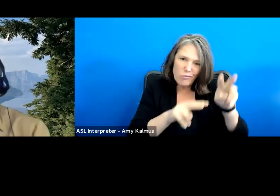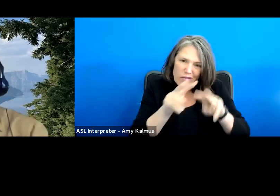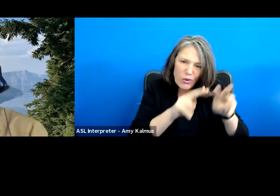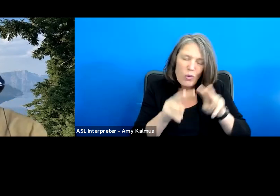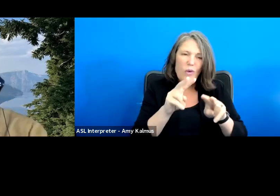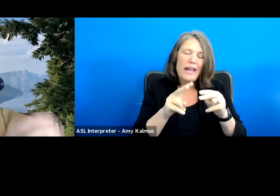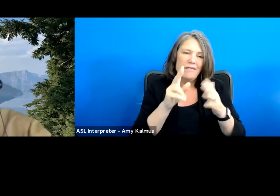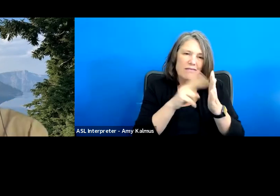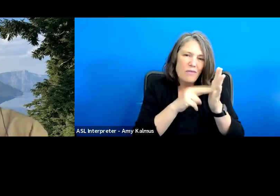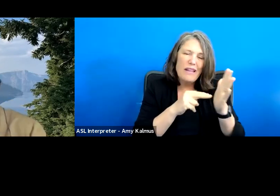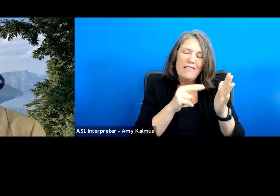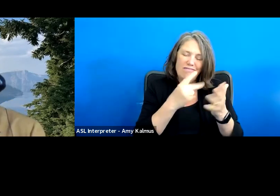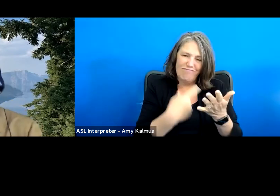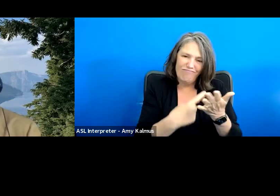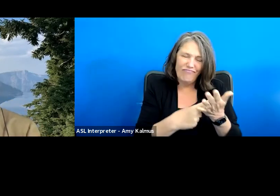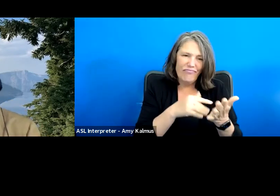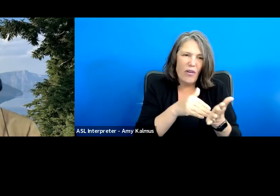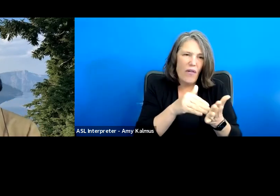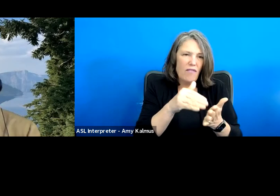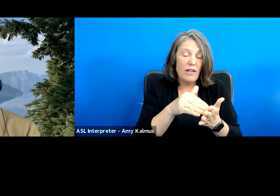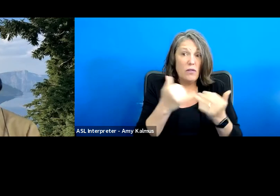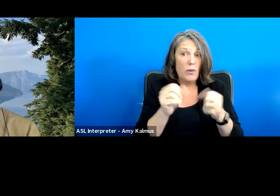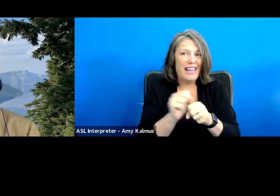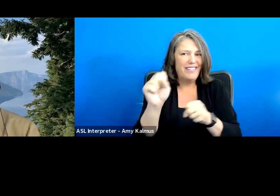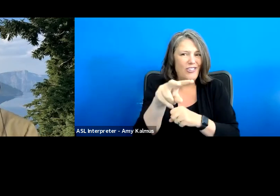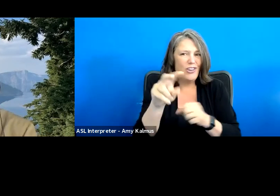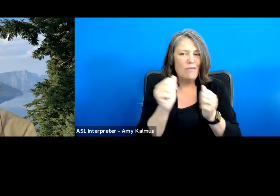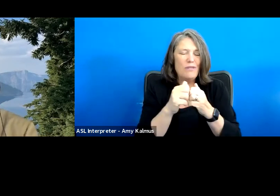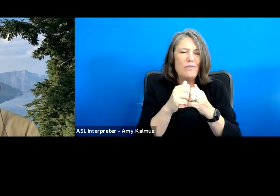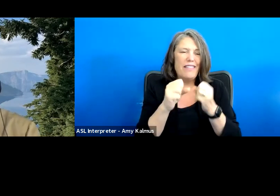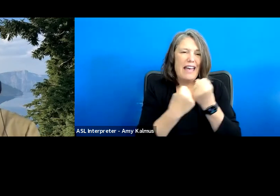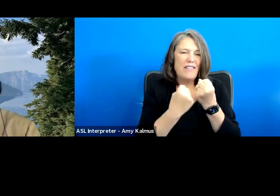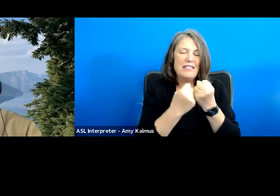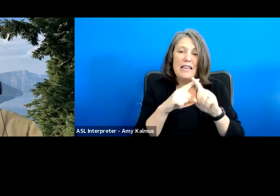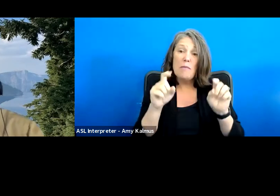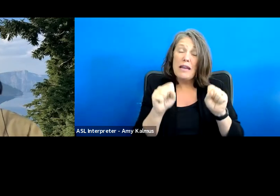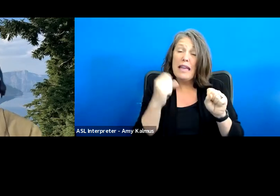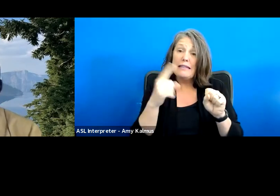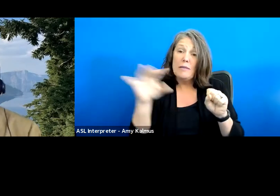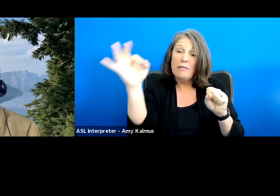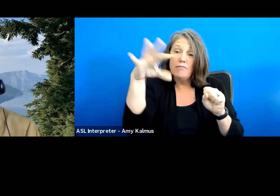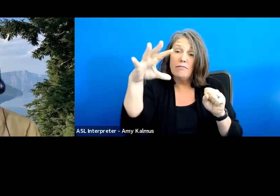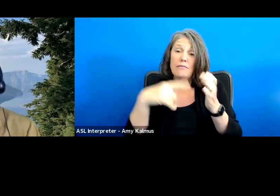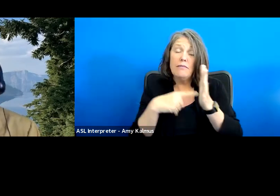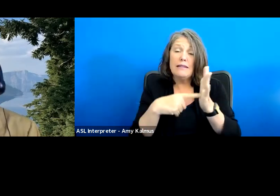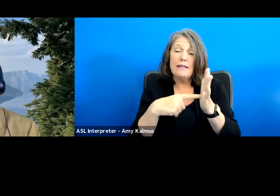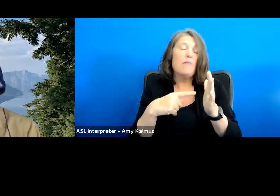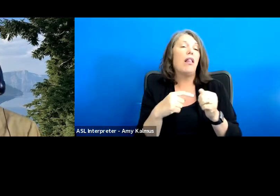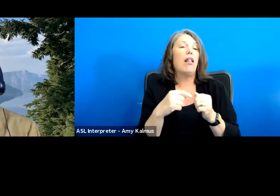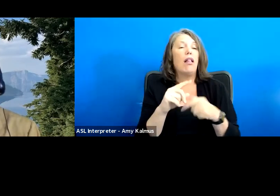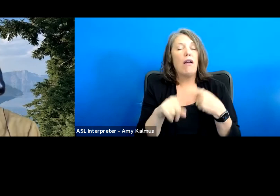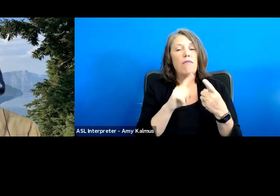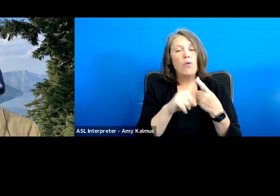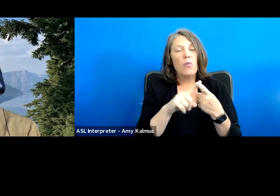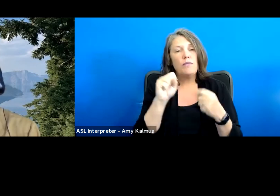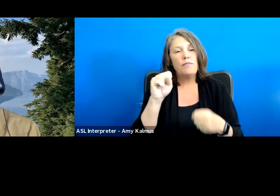Because as we jumped ahead with the advocacy piece, but can somebody give me an example of when